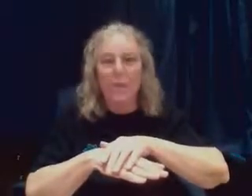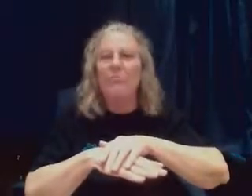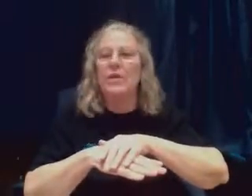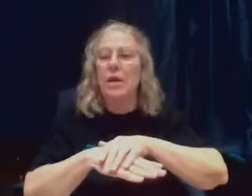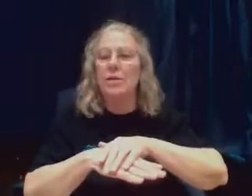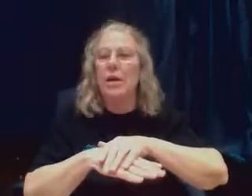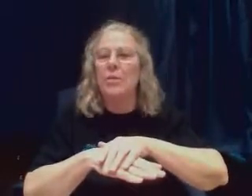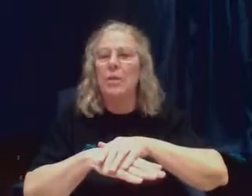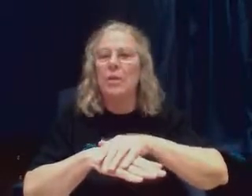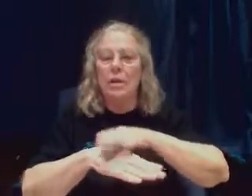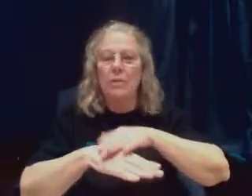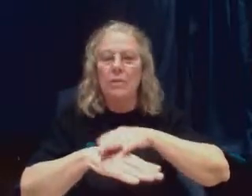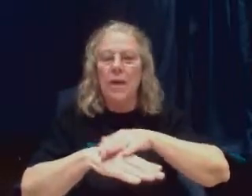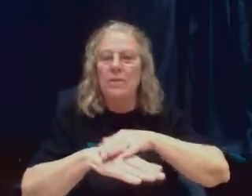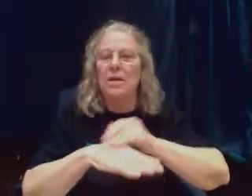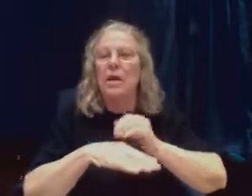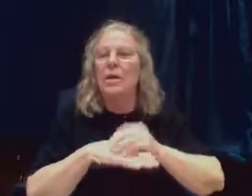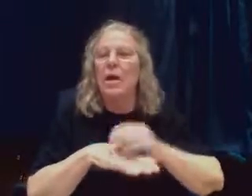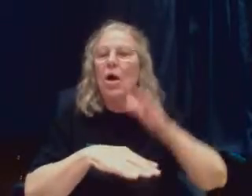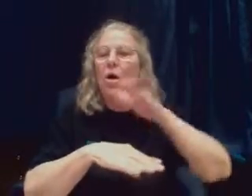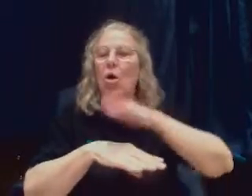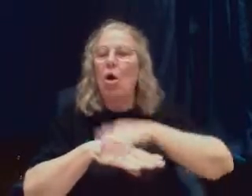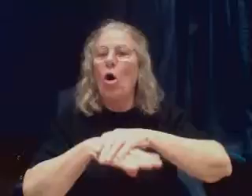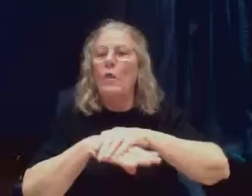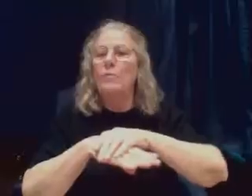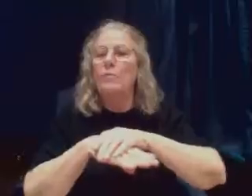the non-dominant, the back side. On.